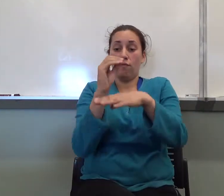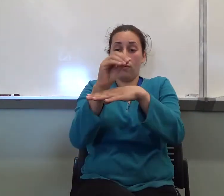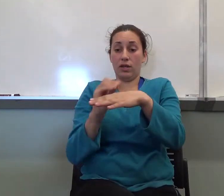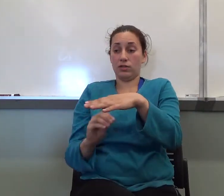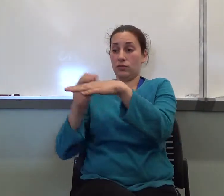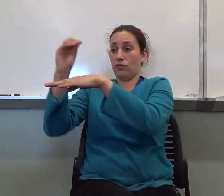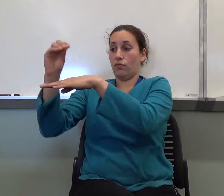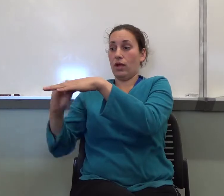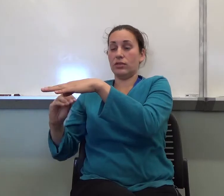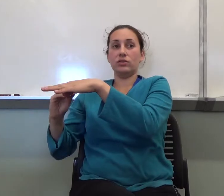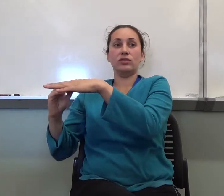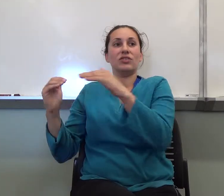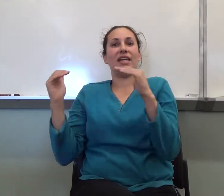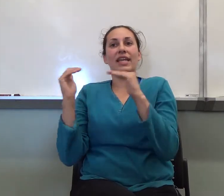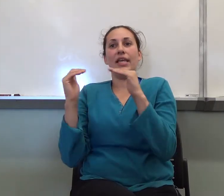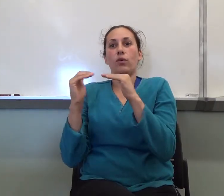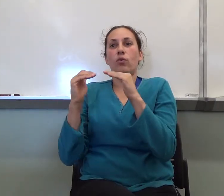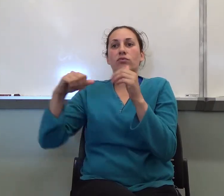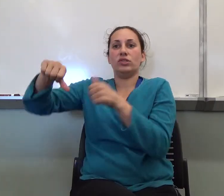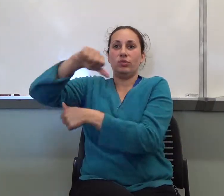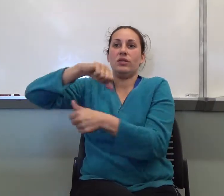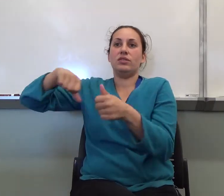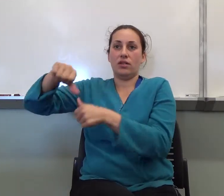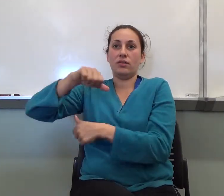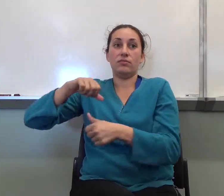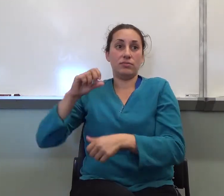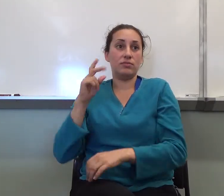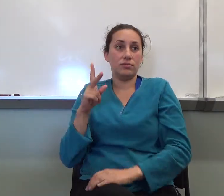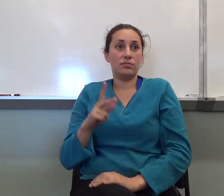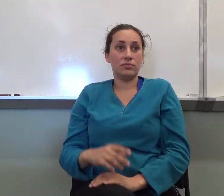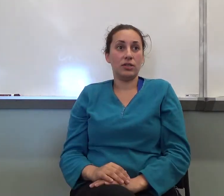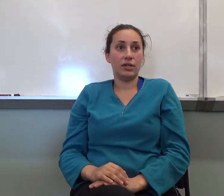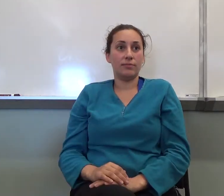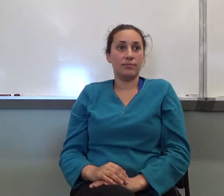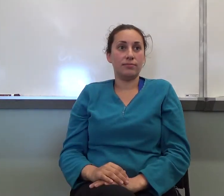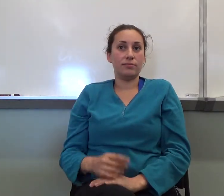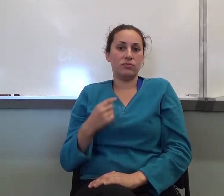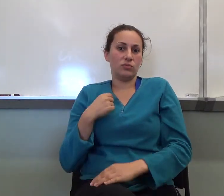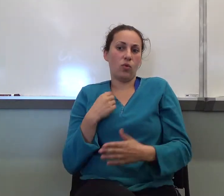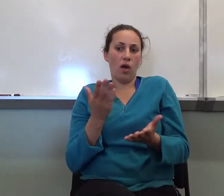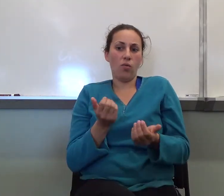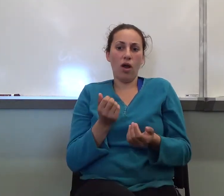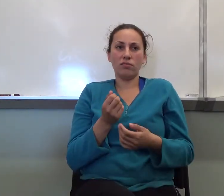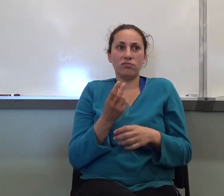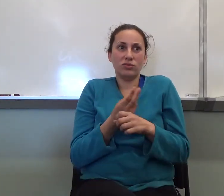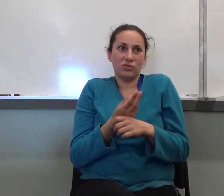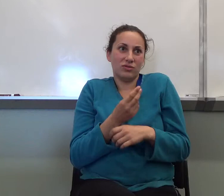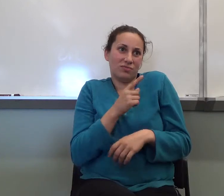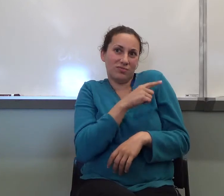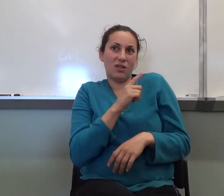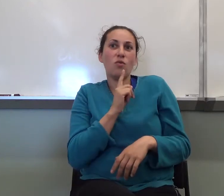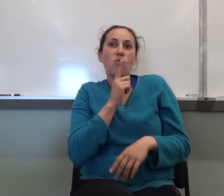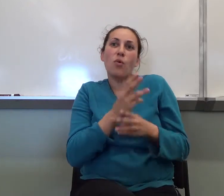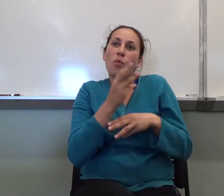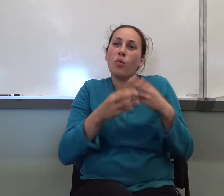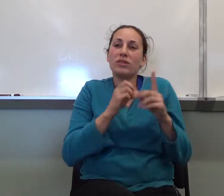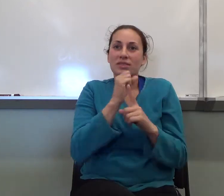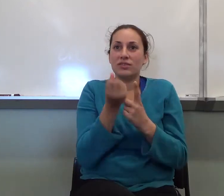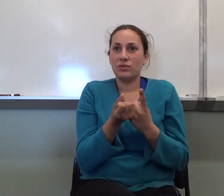the left side, one on the right side. And in doing that, I want to relate it to the real world and to percent. And here's the